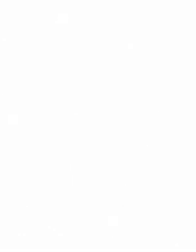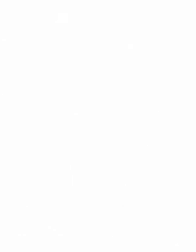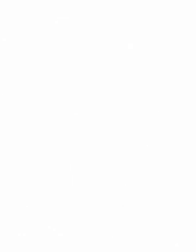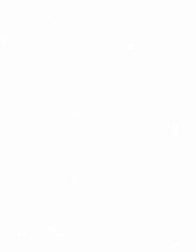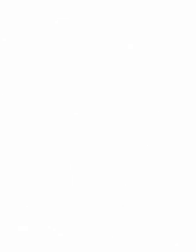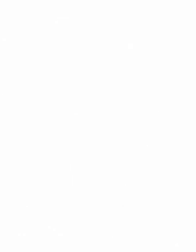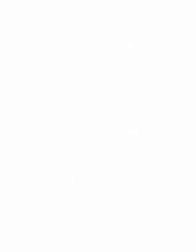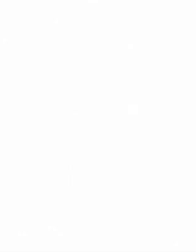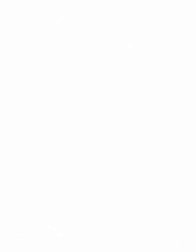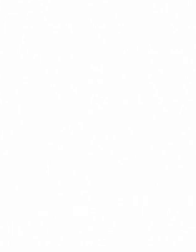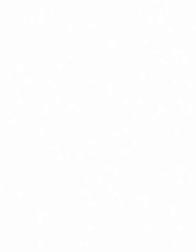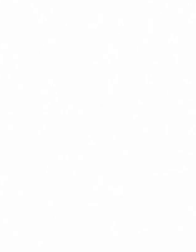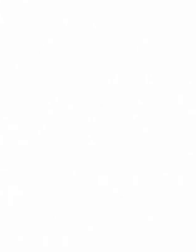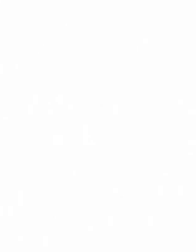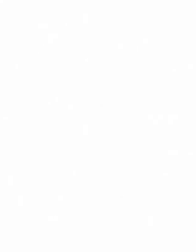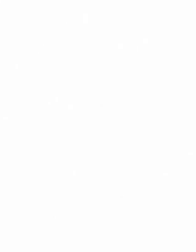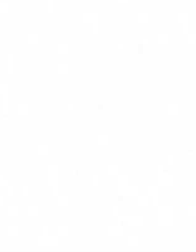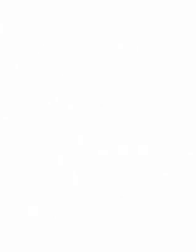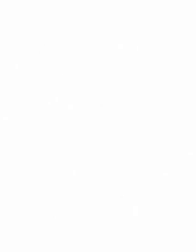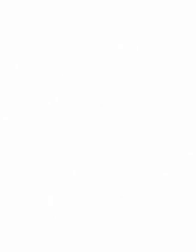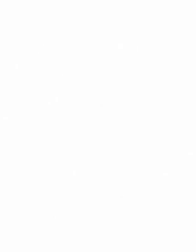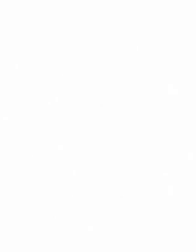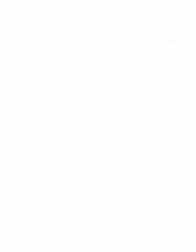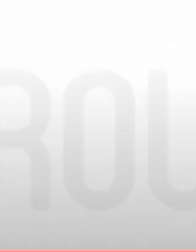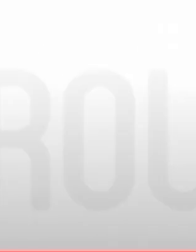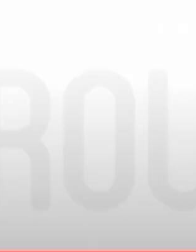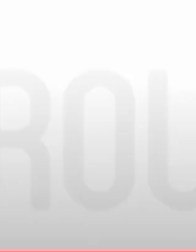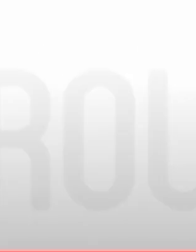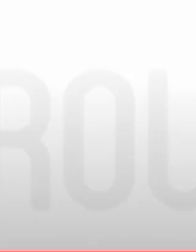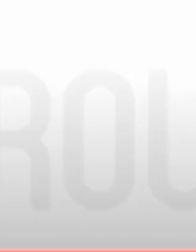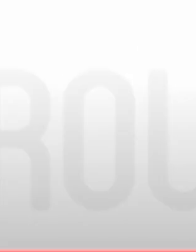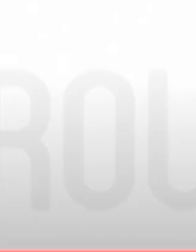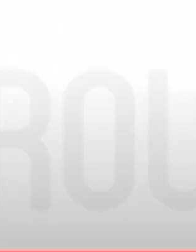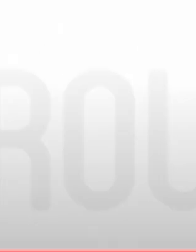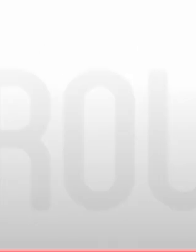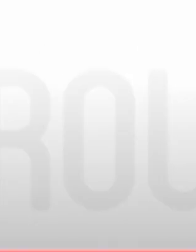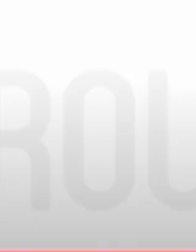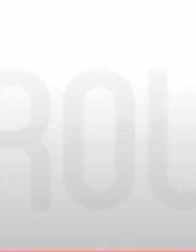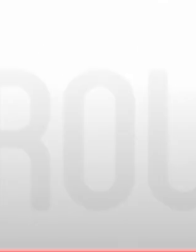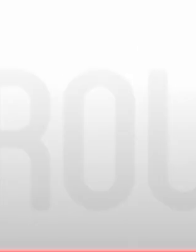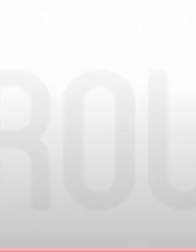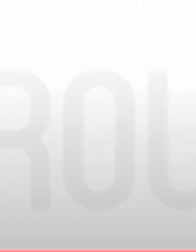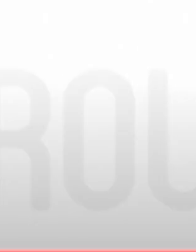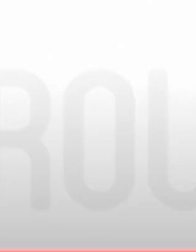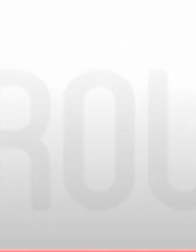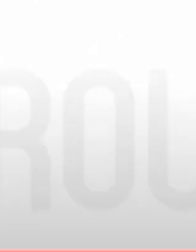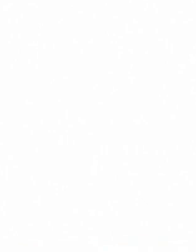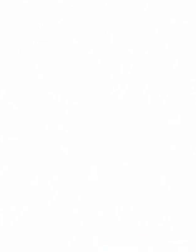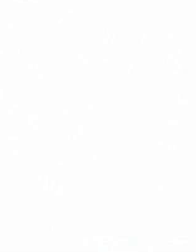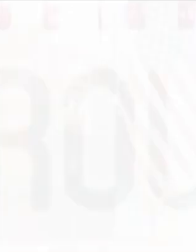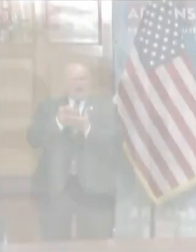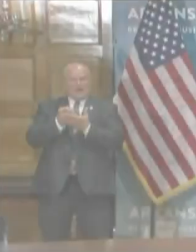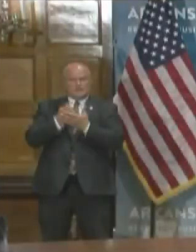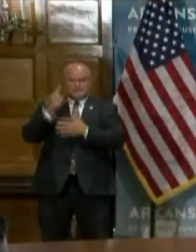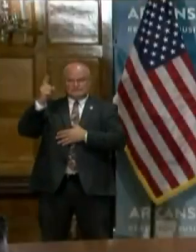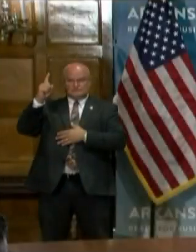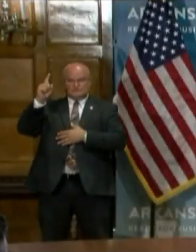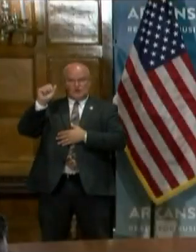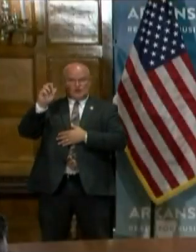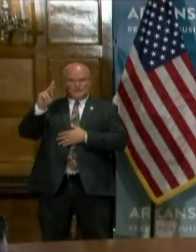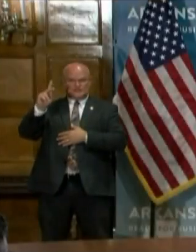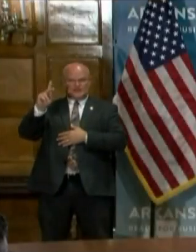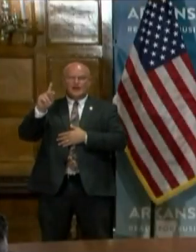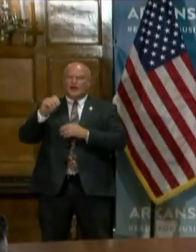I'm just going to go through kind of the highlights from each of these. Normally, the economy is the #1 issue in